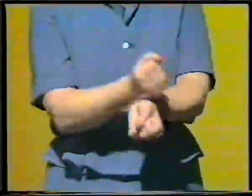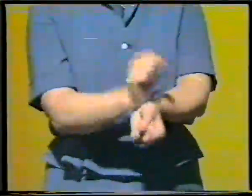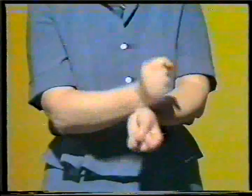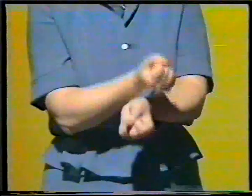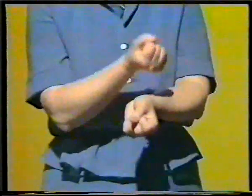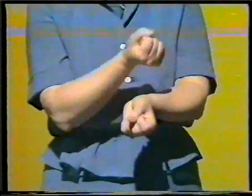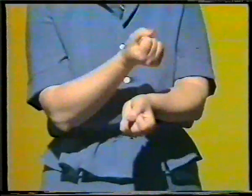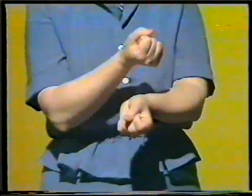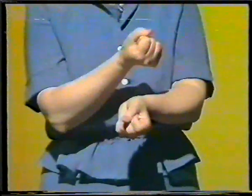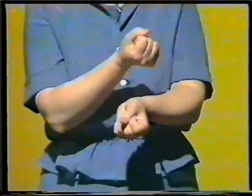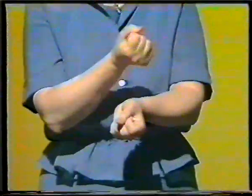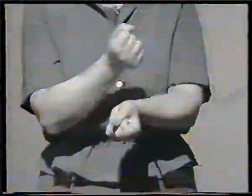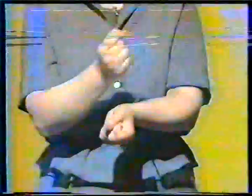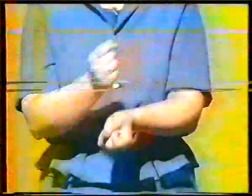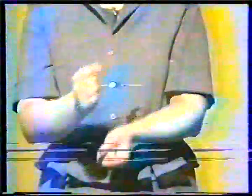Dirty.